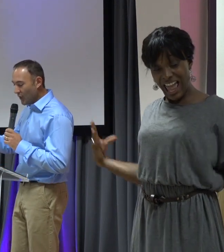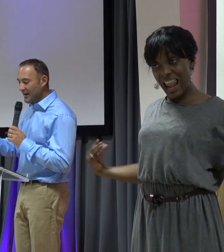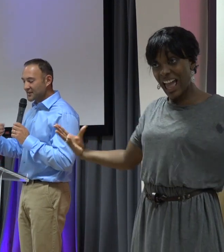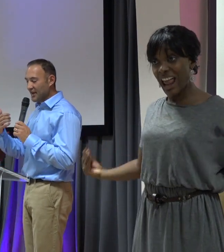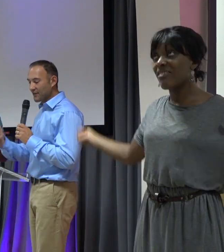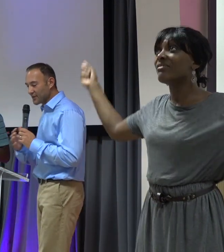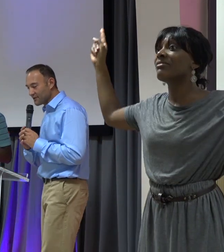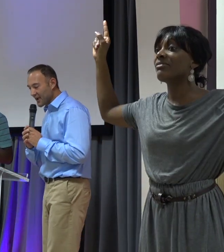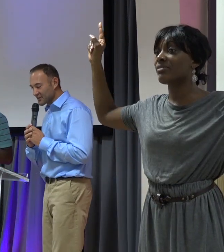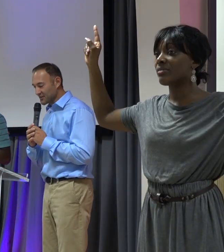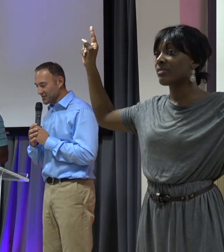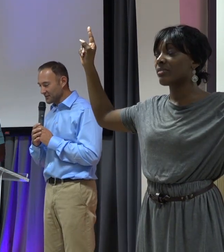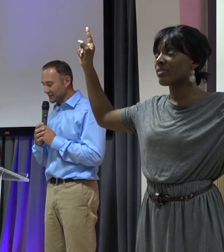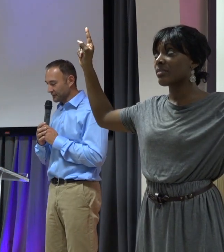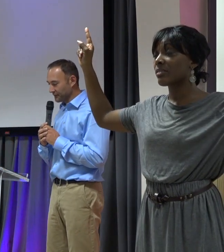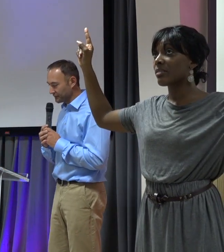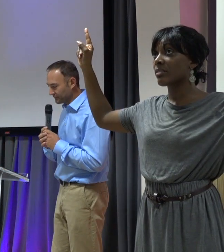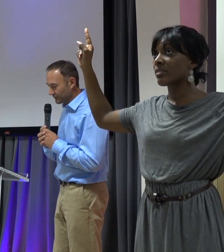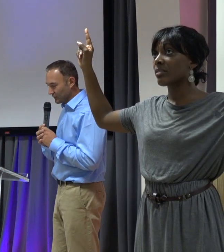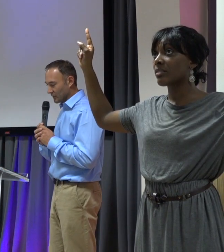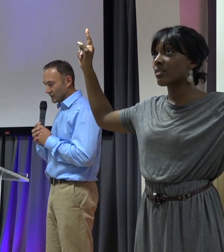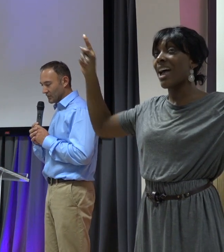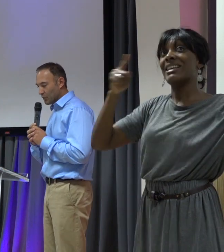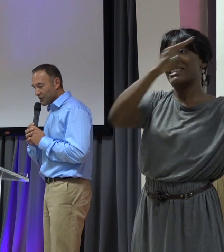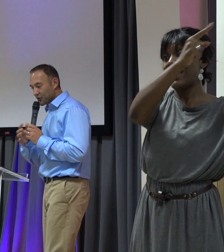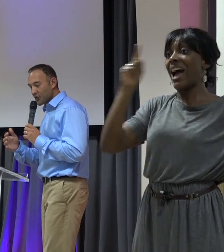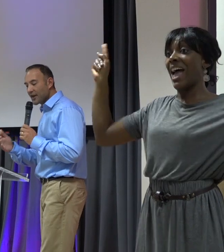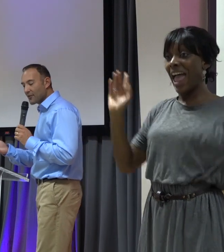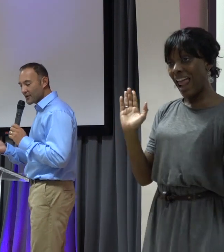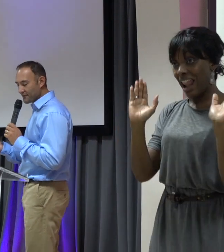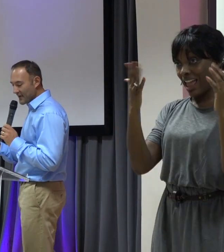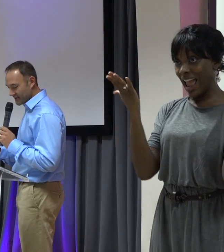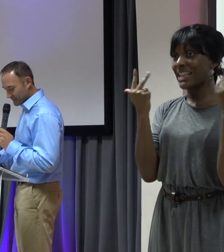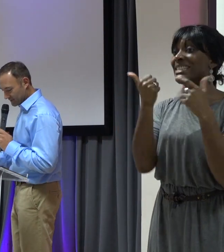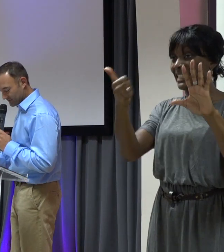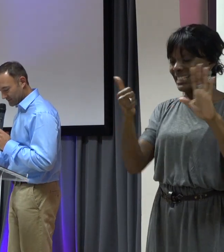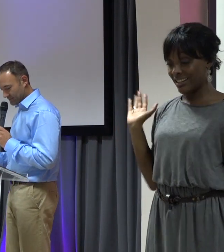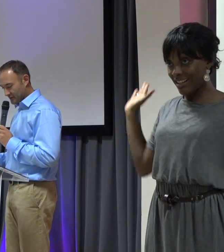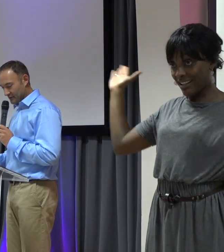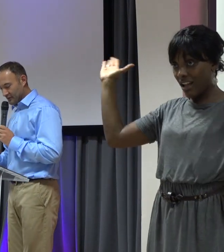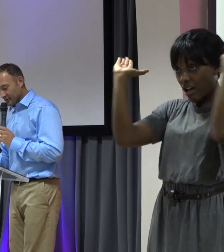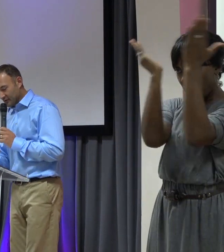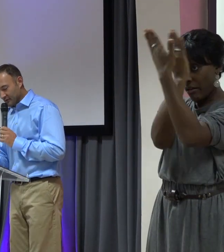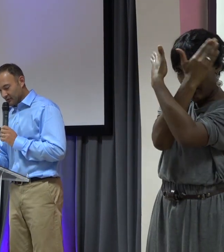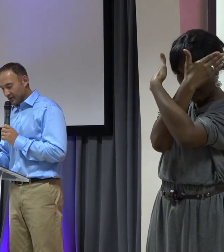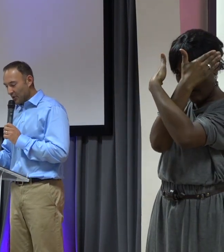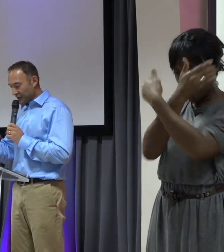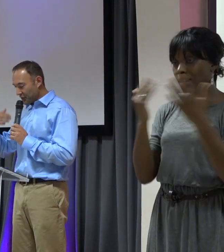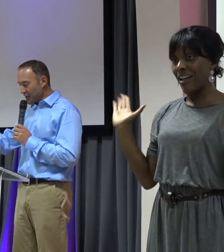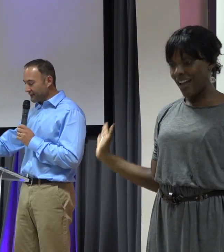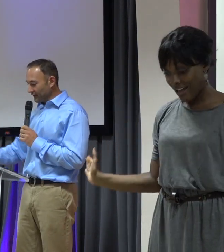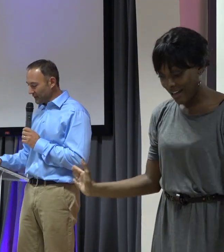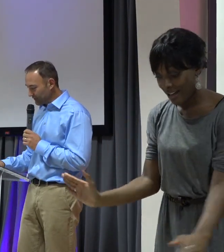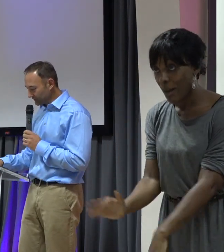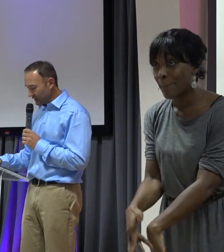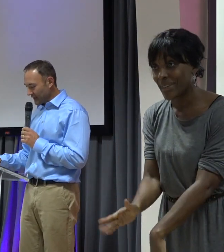2 wings they covered their faces. 2 dont ils se couvraient la face. With 2 they covered their feet. 2 dont ils se couvraient les pieds. And with 2